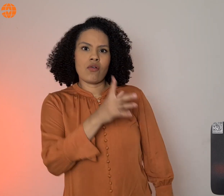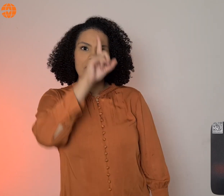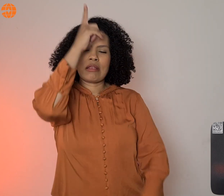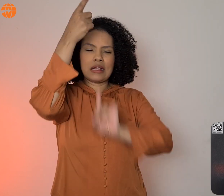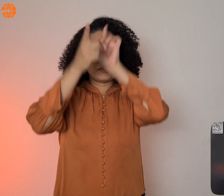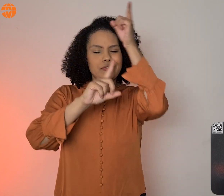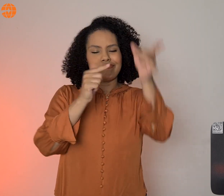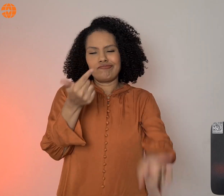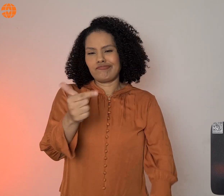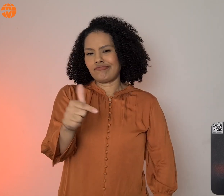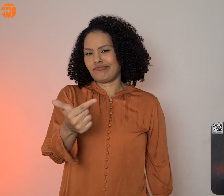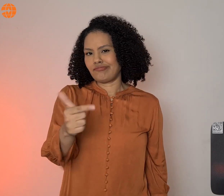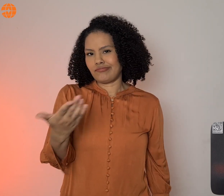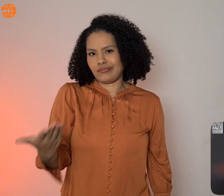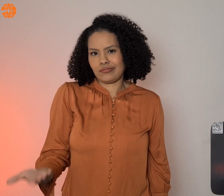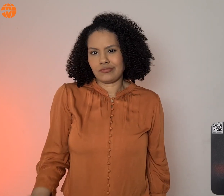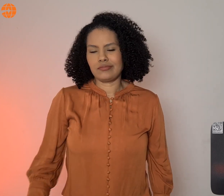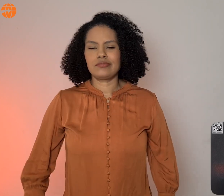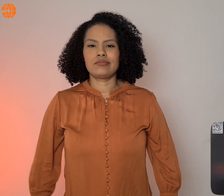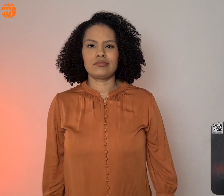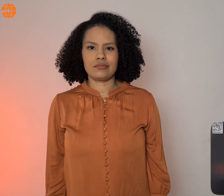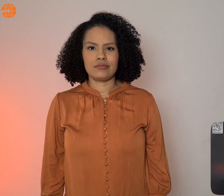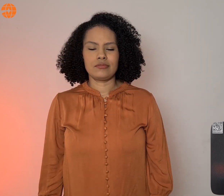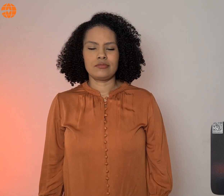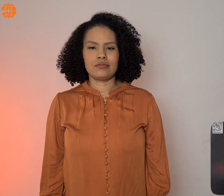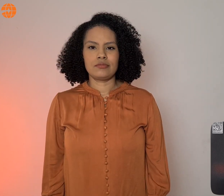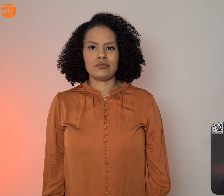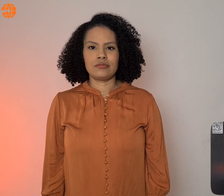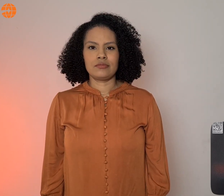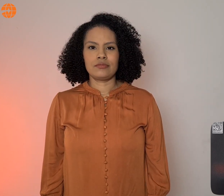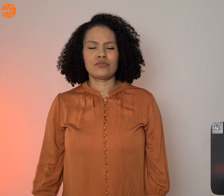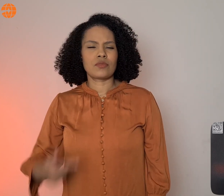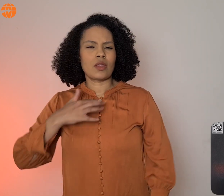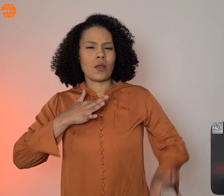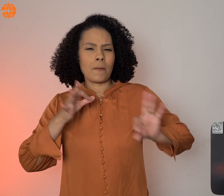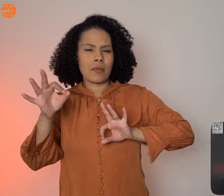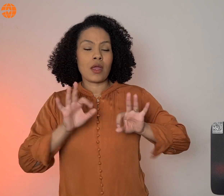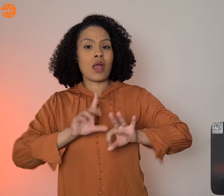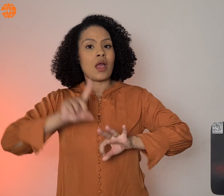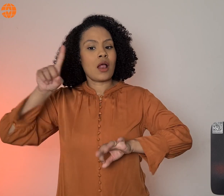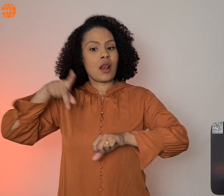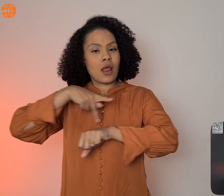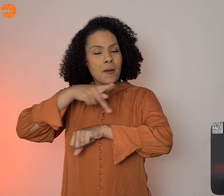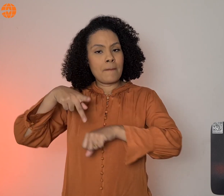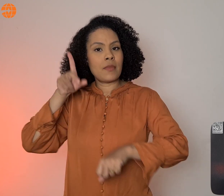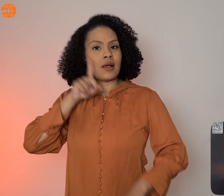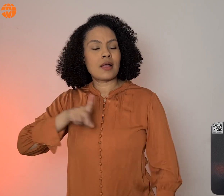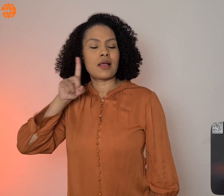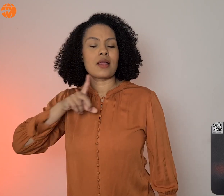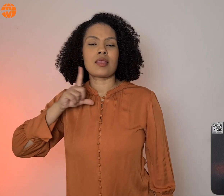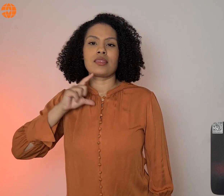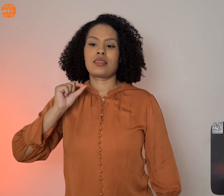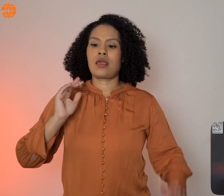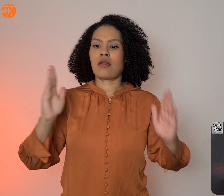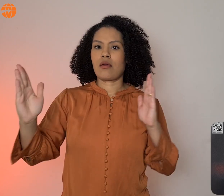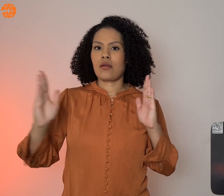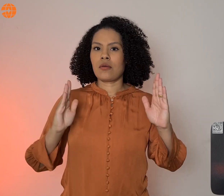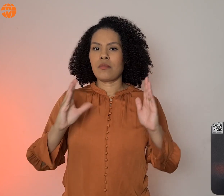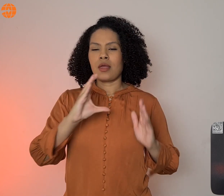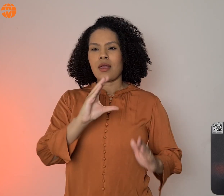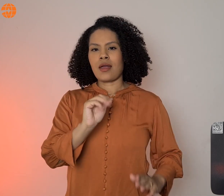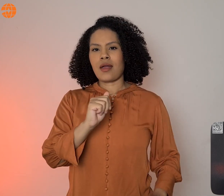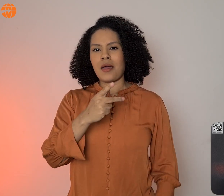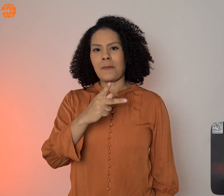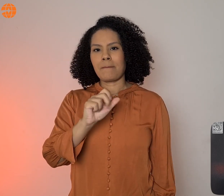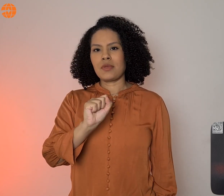preparado, então eu preparei algo. Now in America, there's this thing called a time capsule. Eu preparei algo rápido e na América a gente tem esse